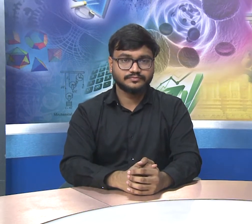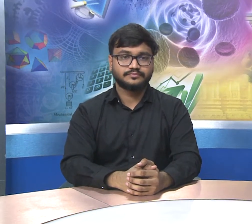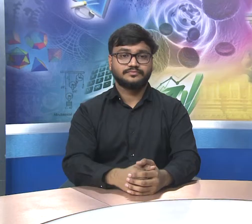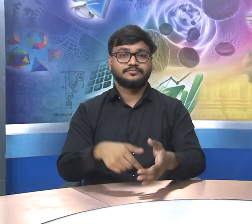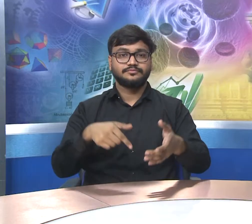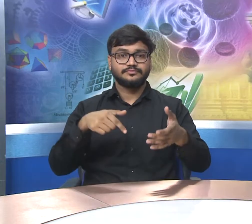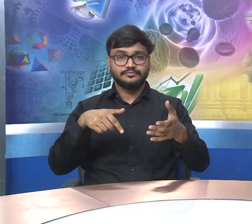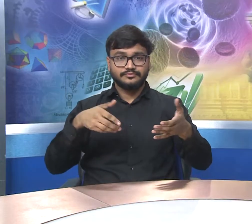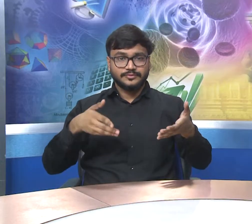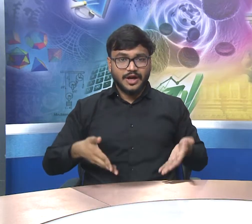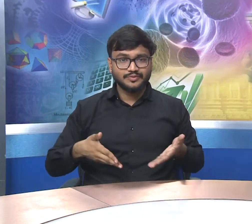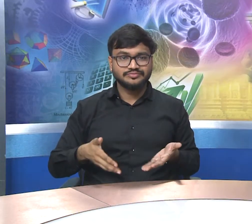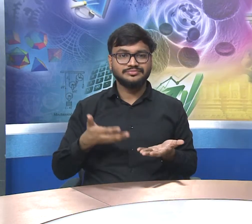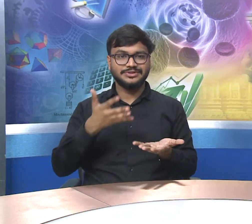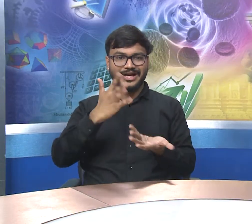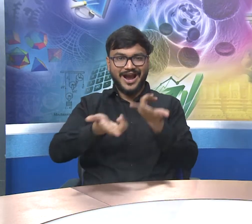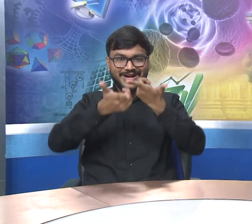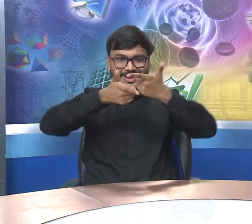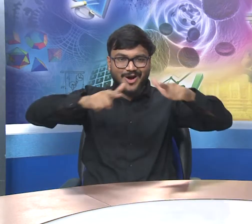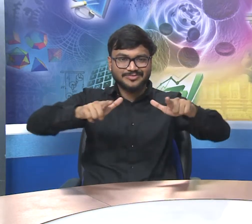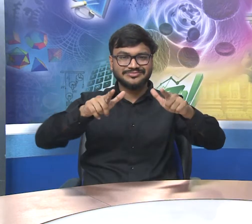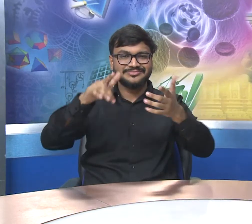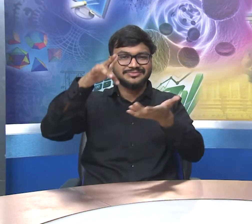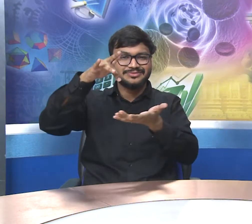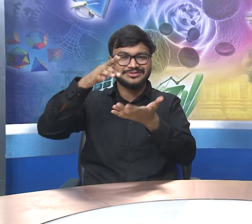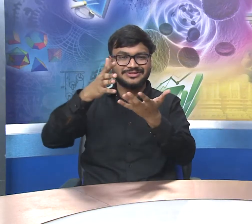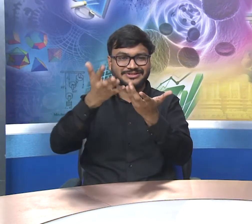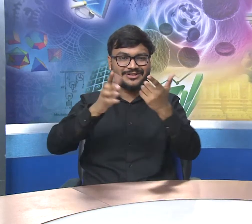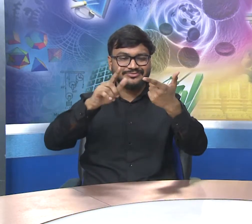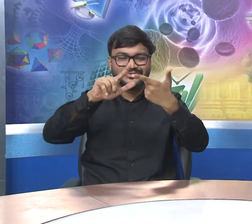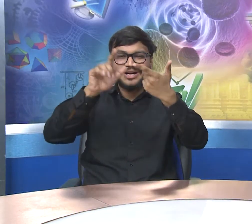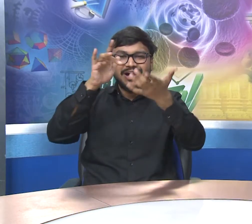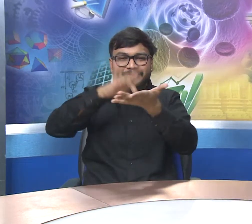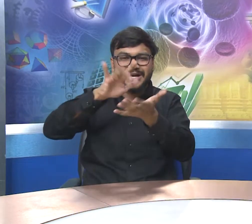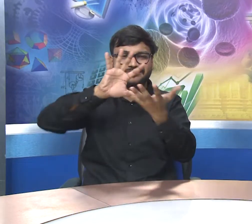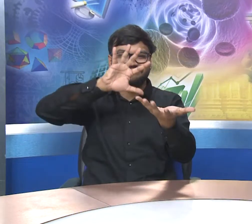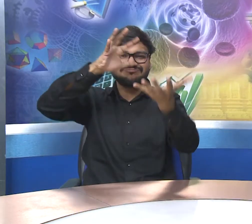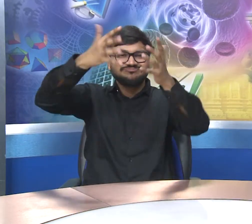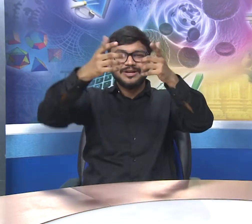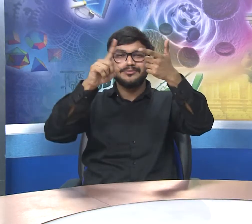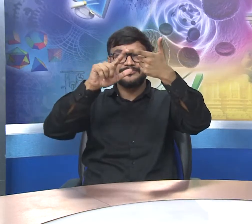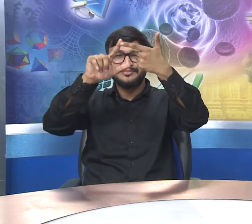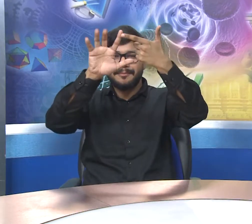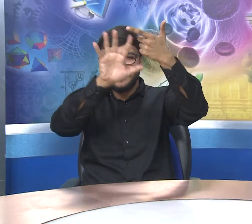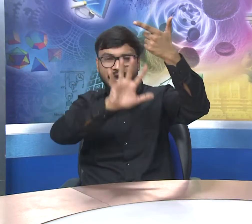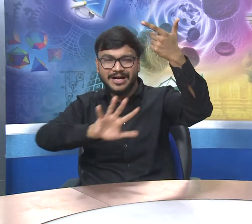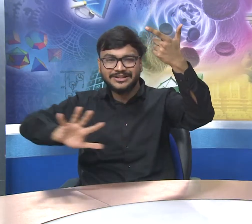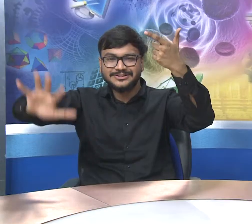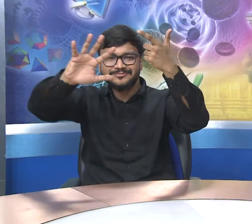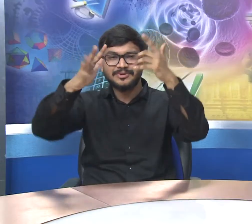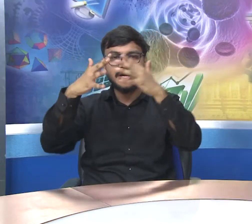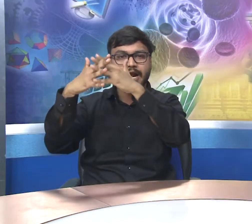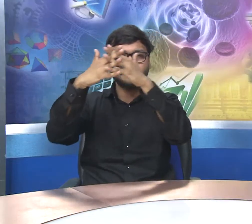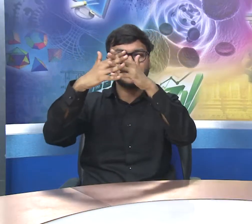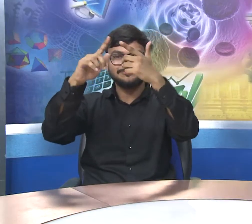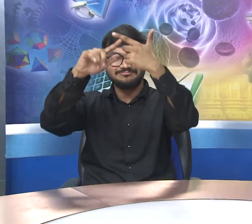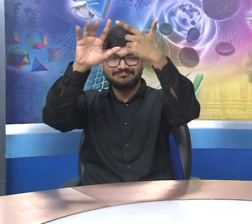It is observed that the number of sign language